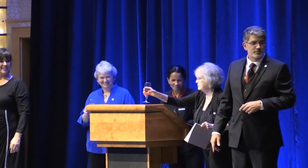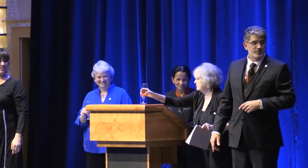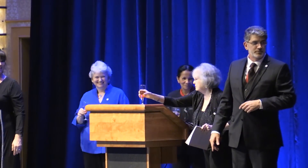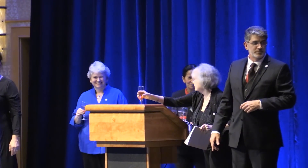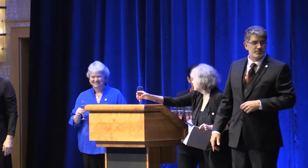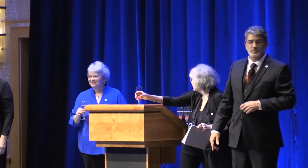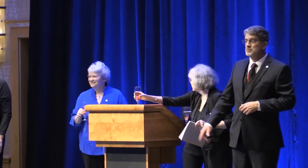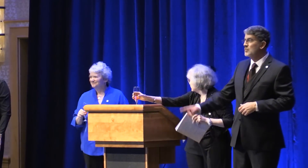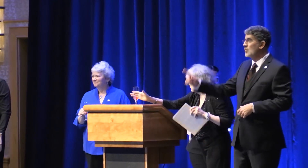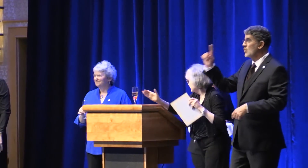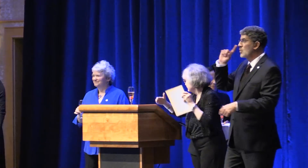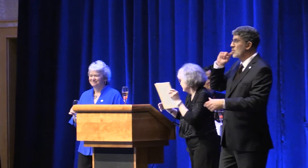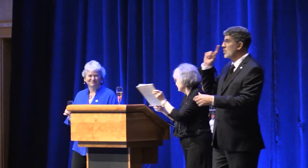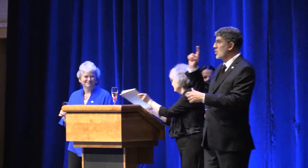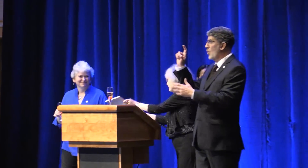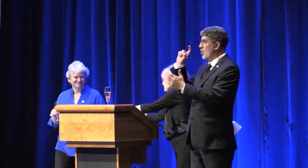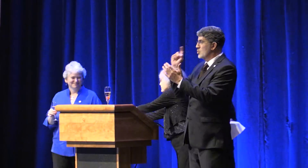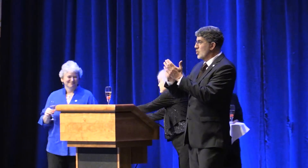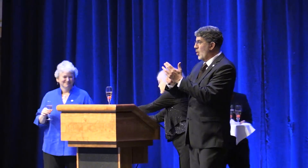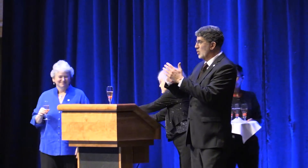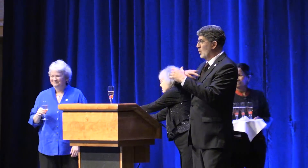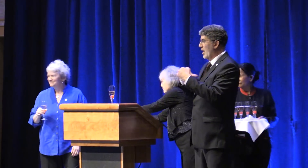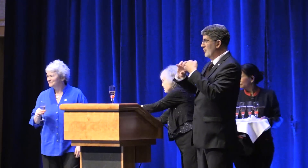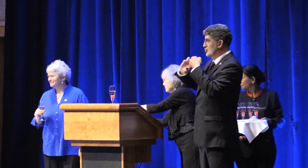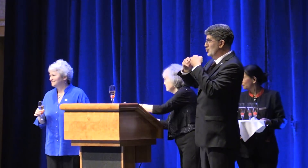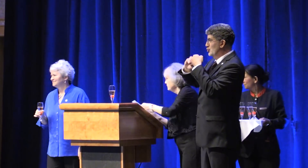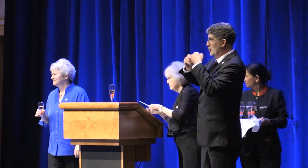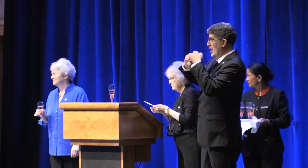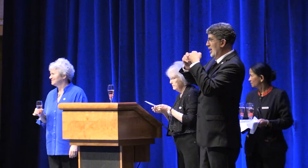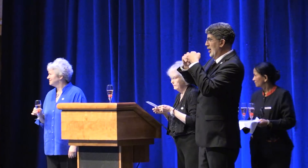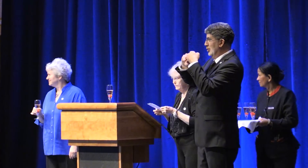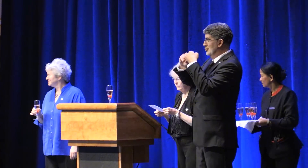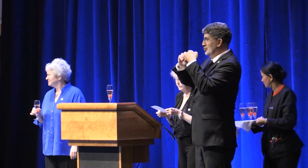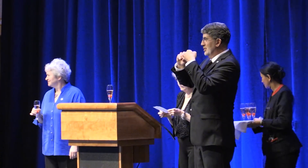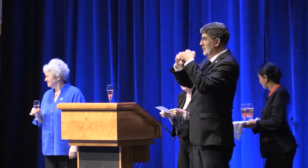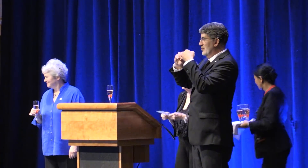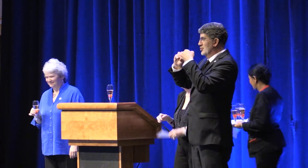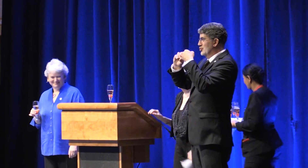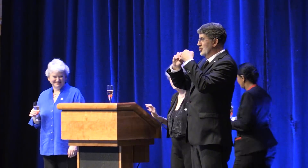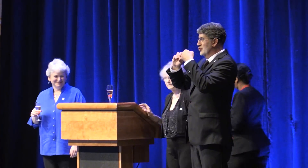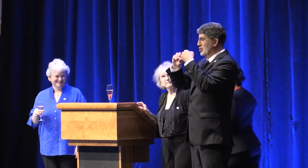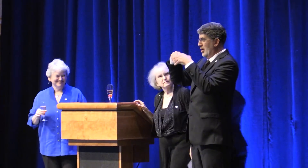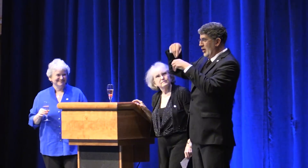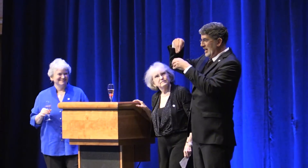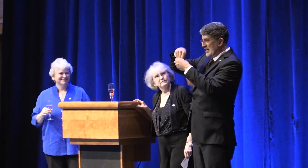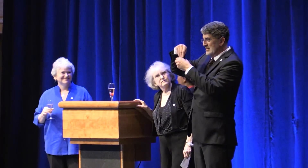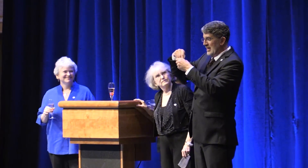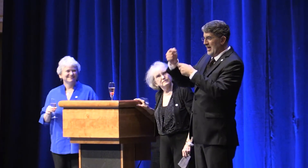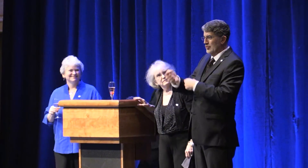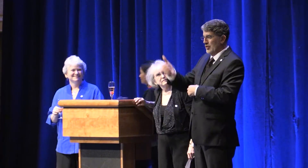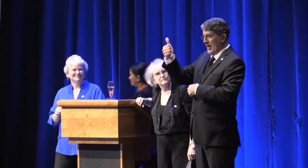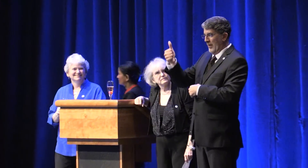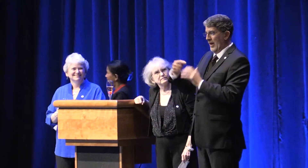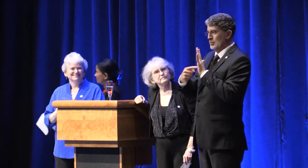And you'll notice that we have a cherry in